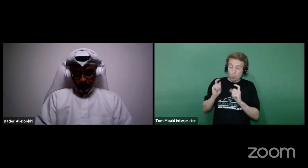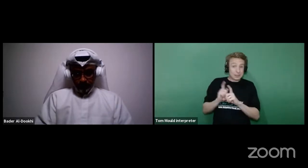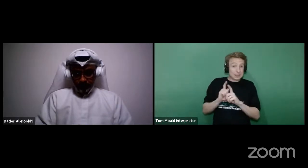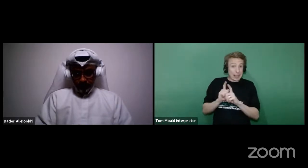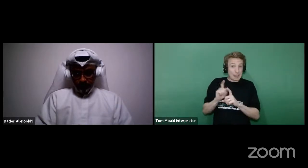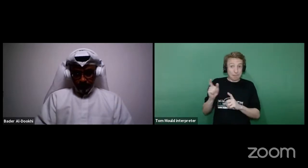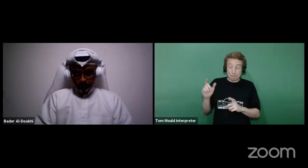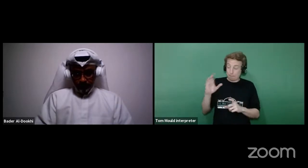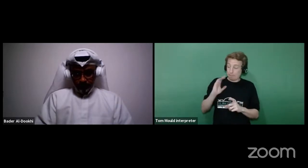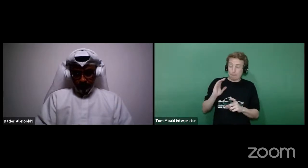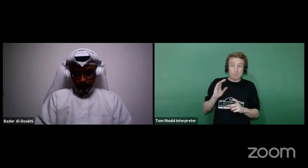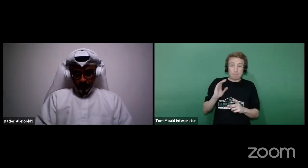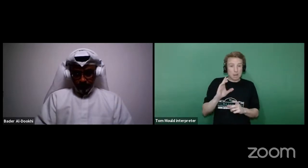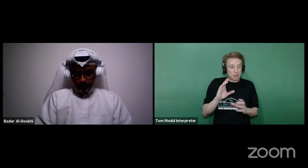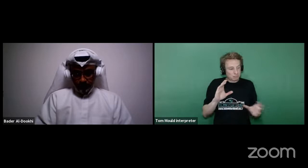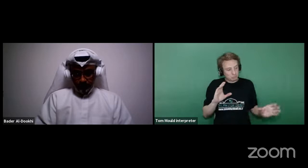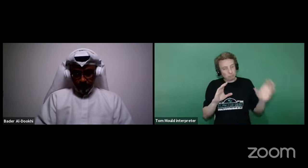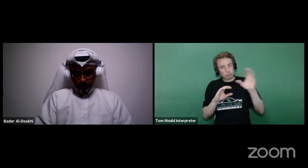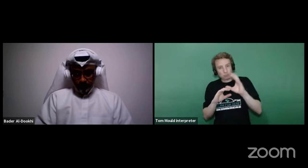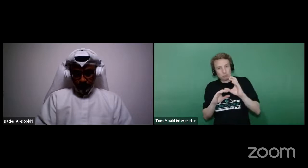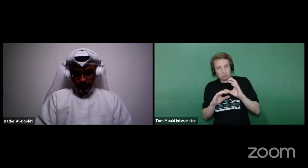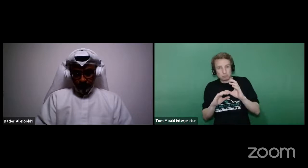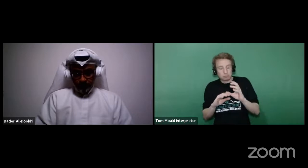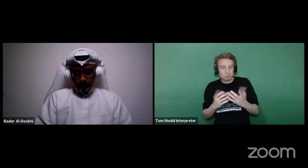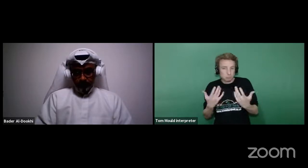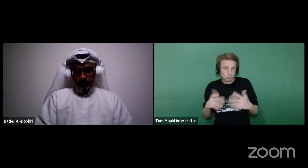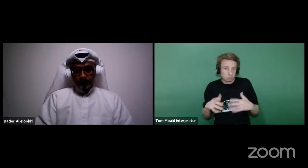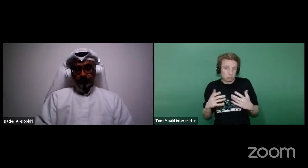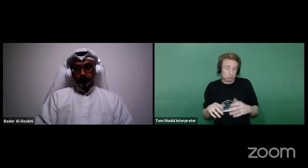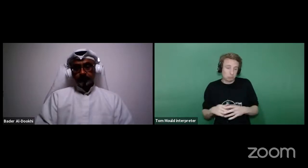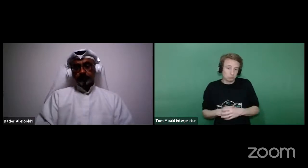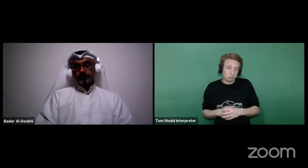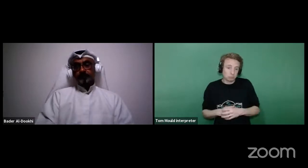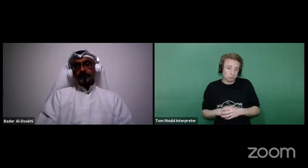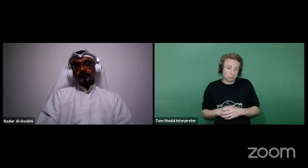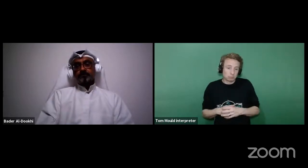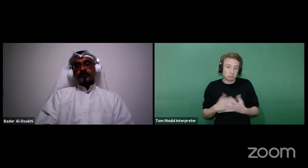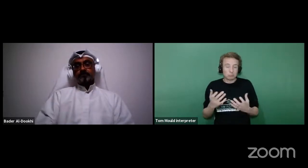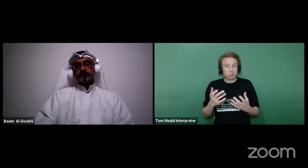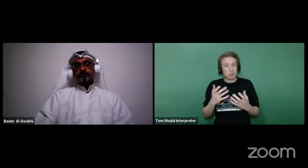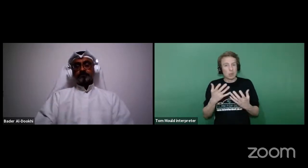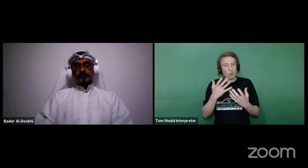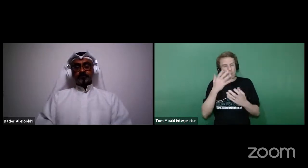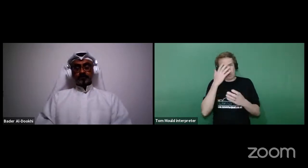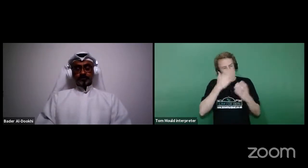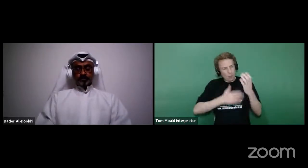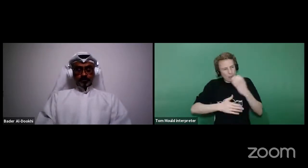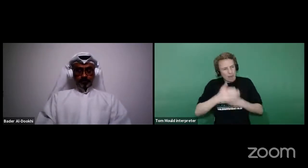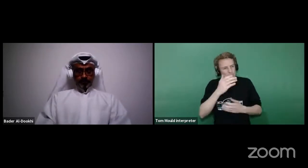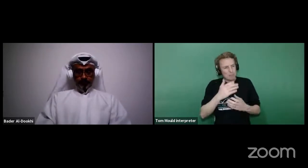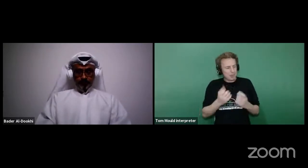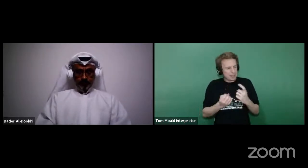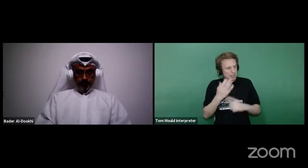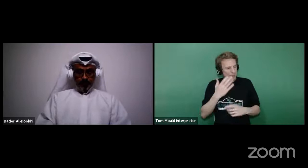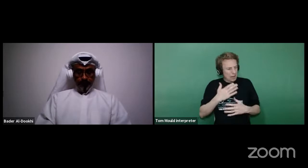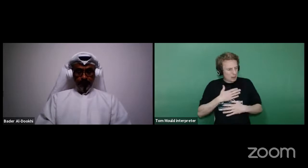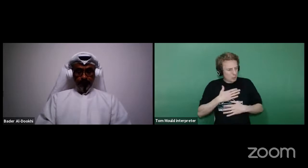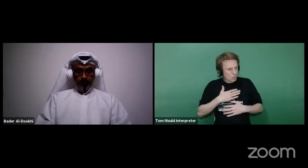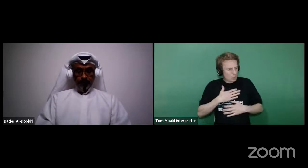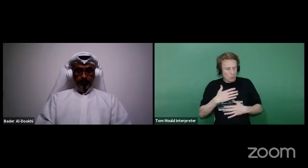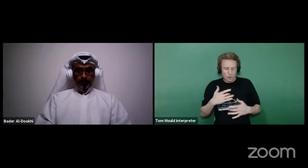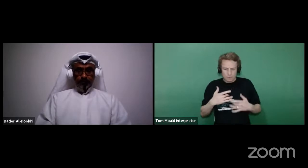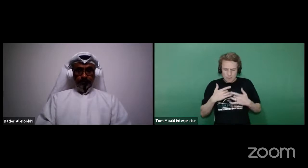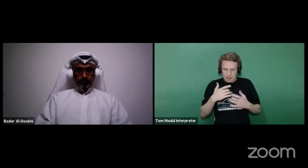sense. So it creates a feeling of empathy with others, and in this manner it